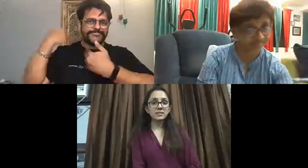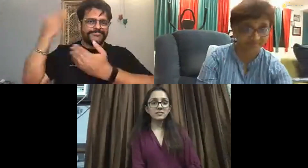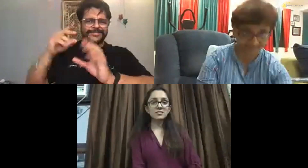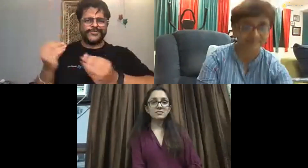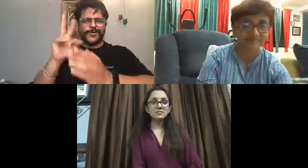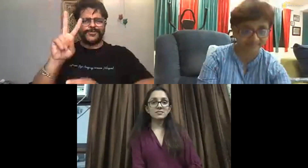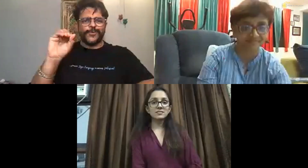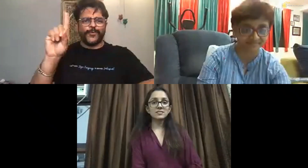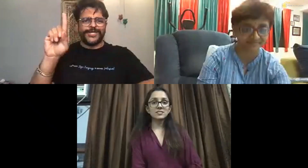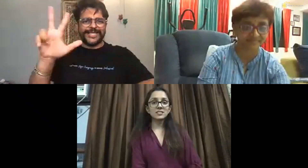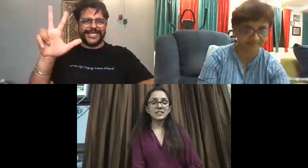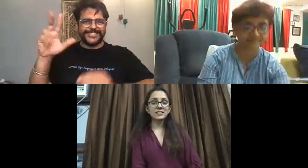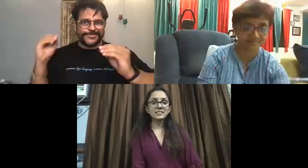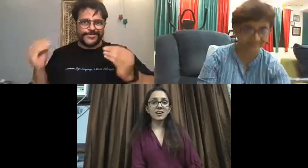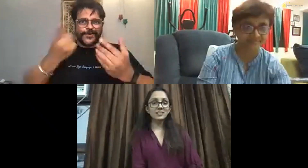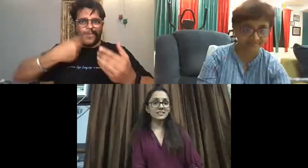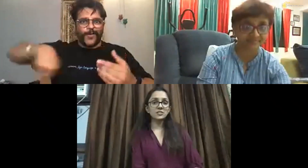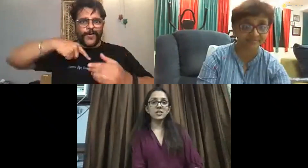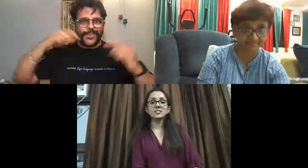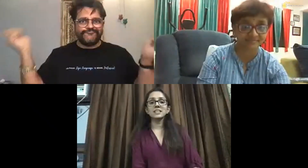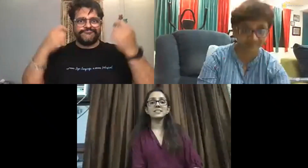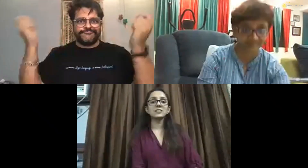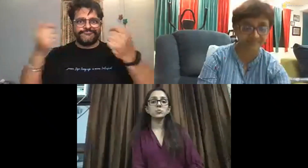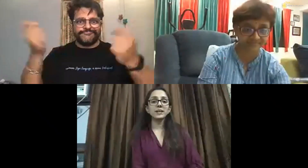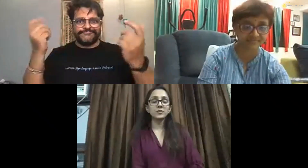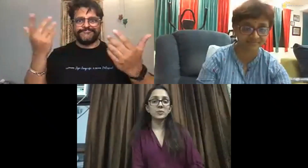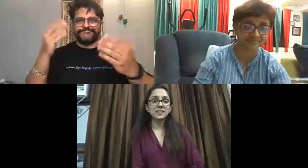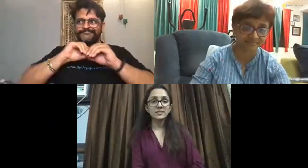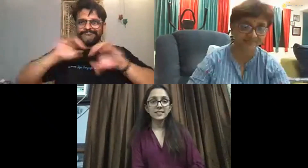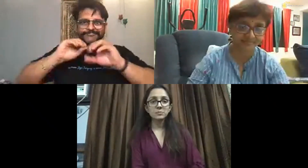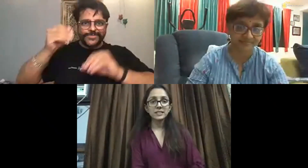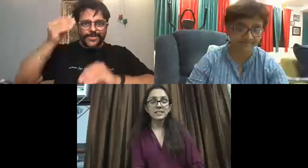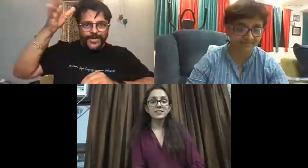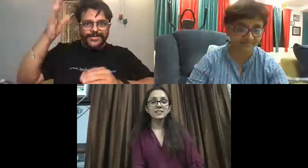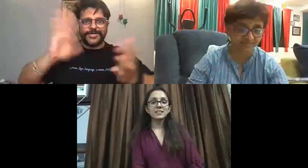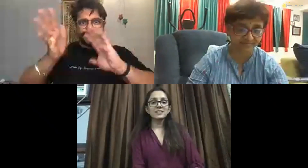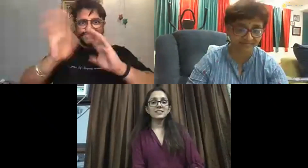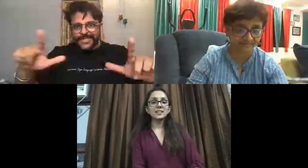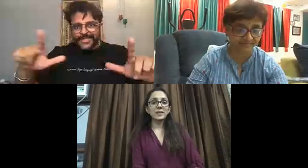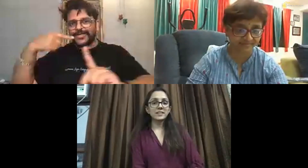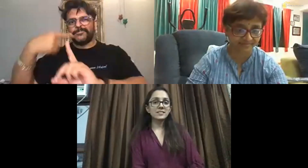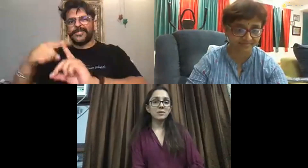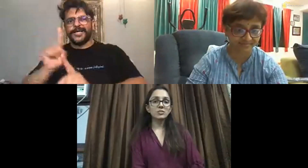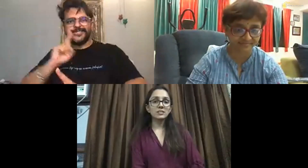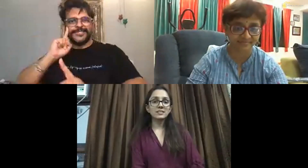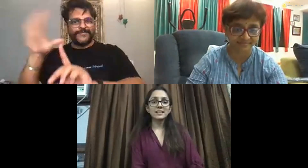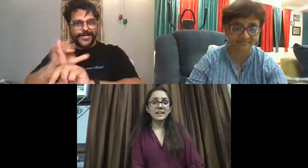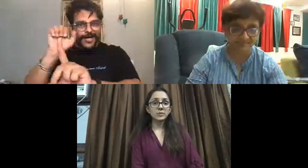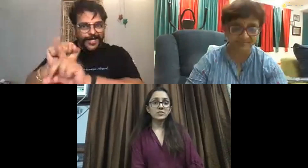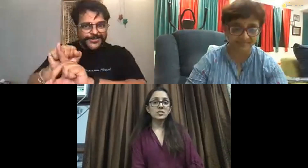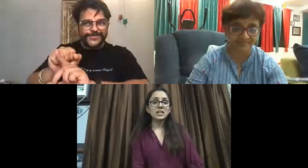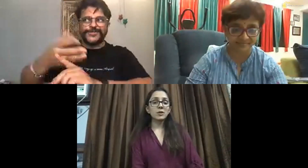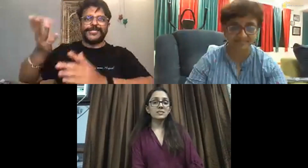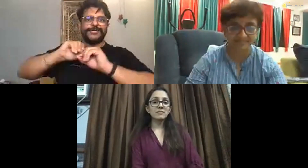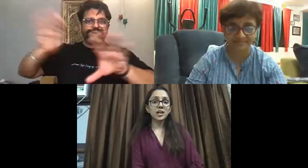this month. It started in 2018, where we started celebrating the awareness about Indian Sign